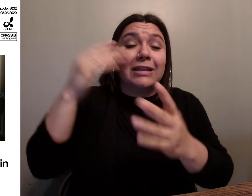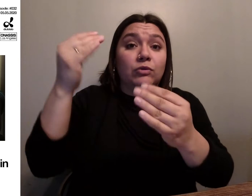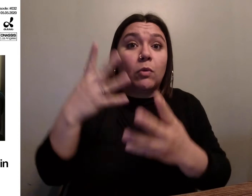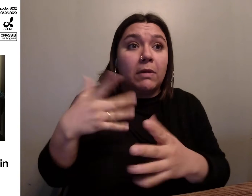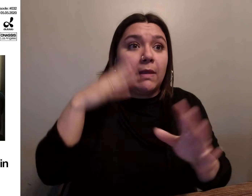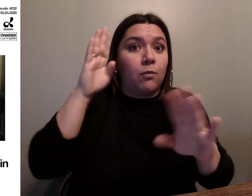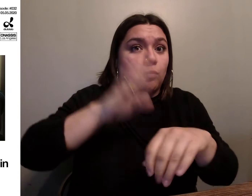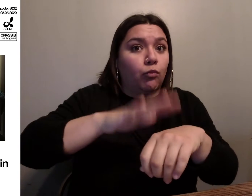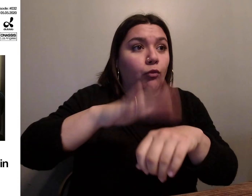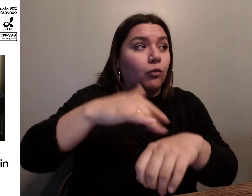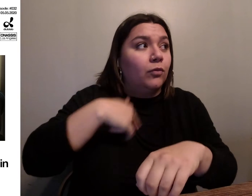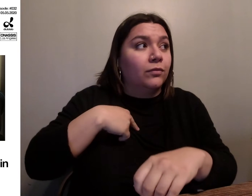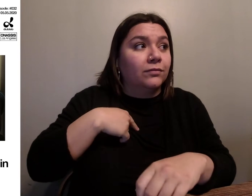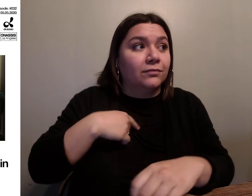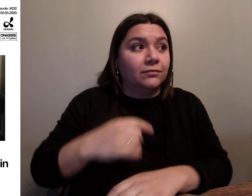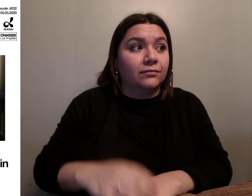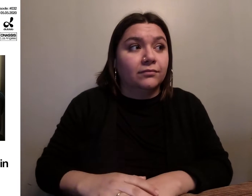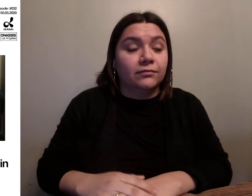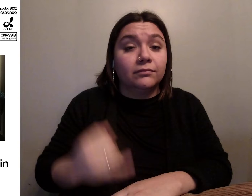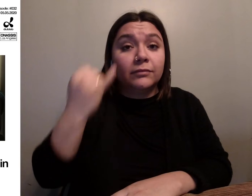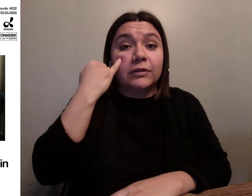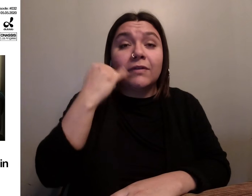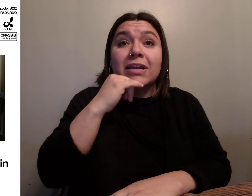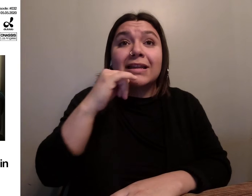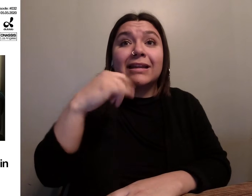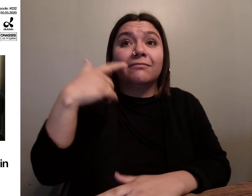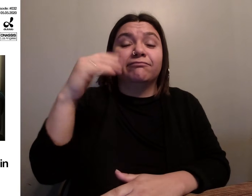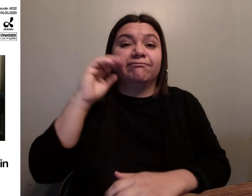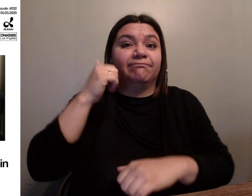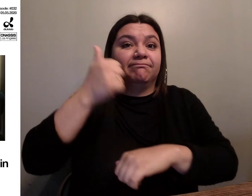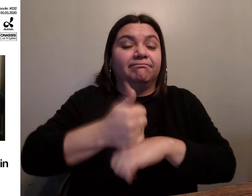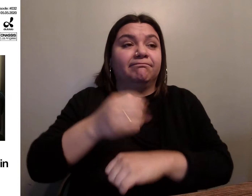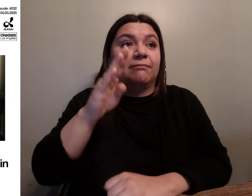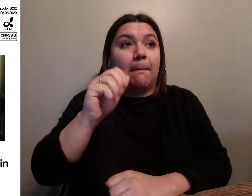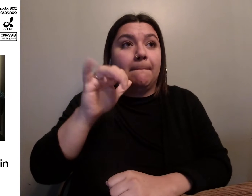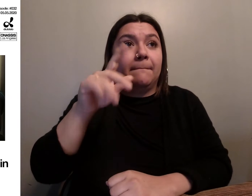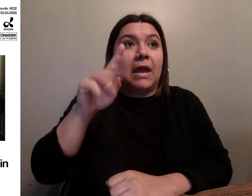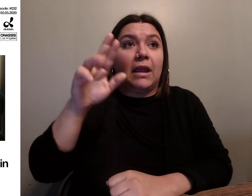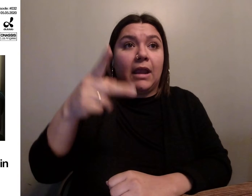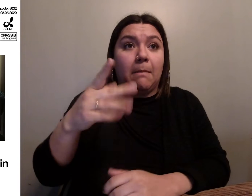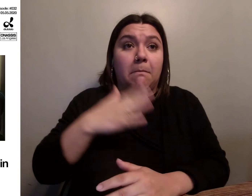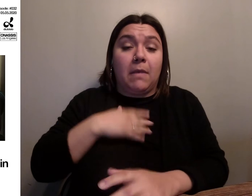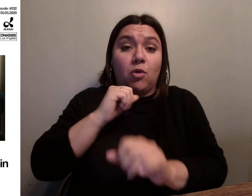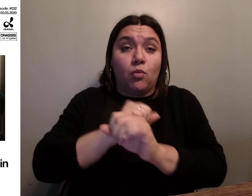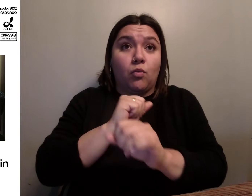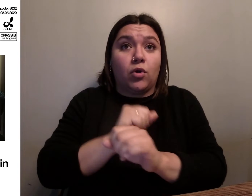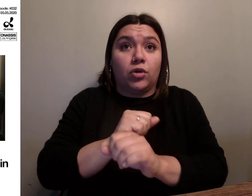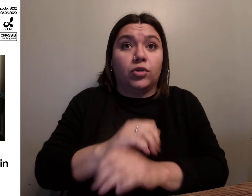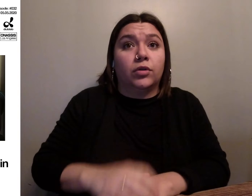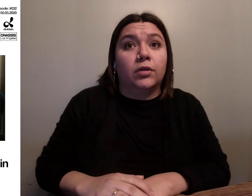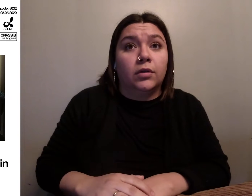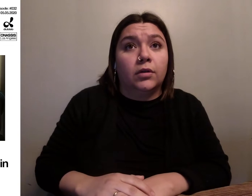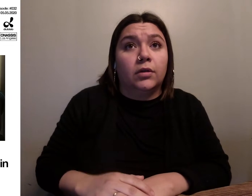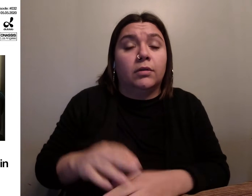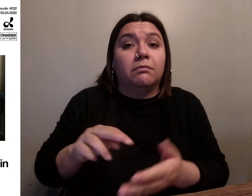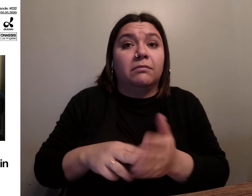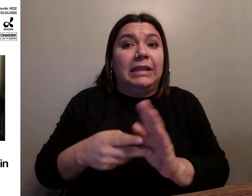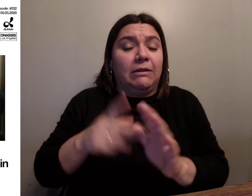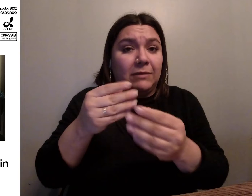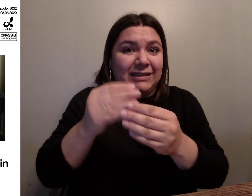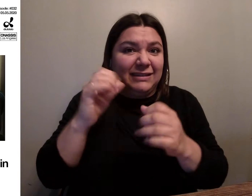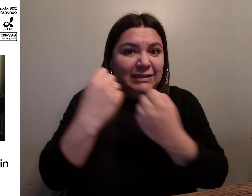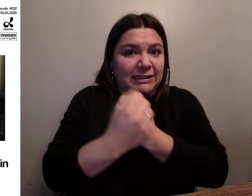work and get it offshore somewhere where it would be safe, that I ran the risk of